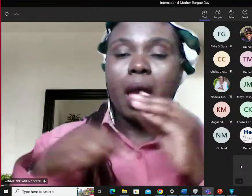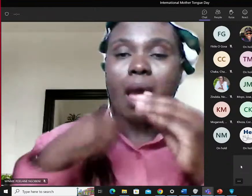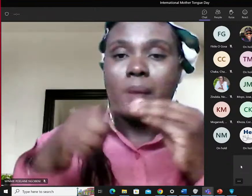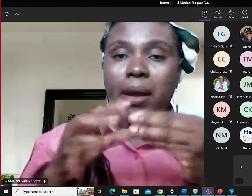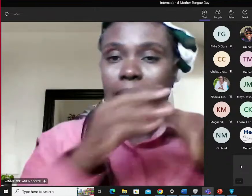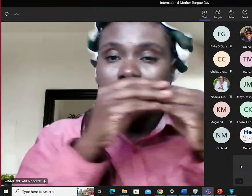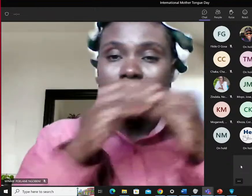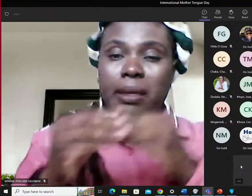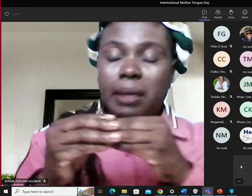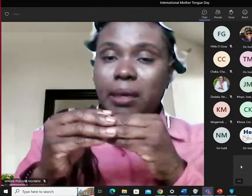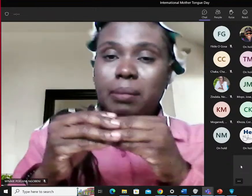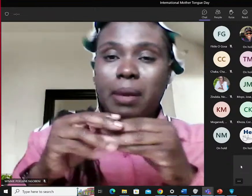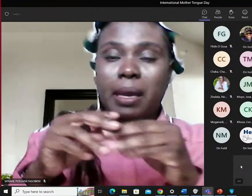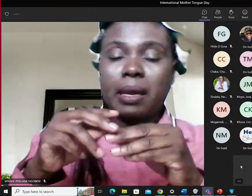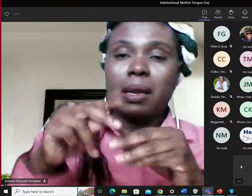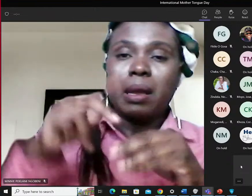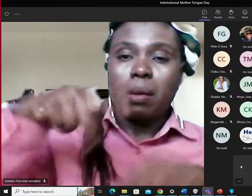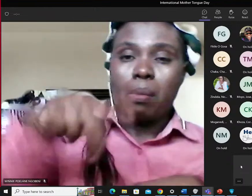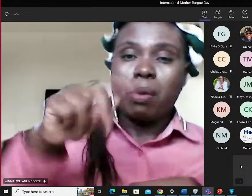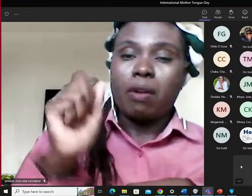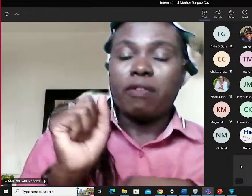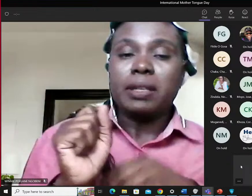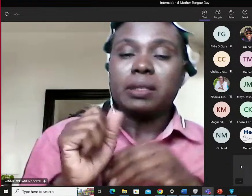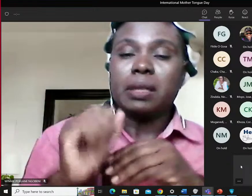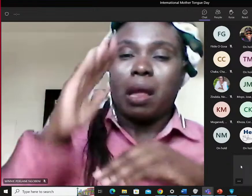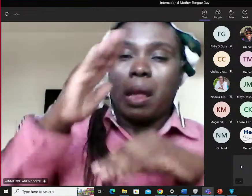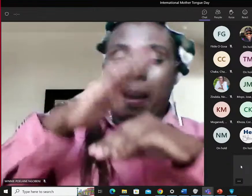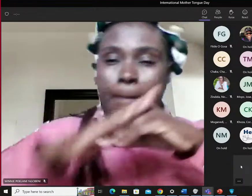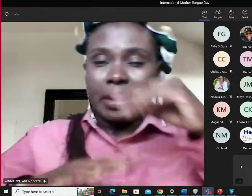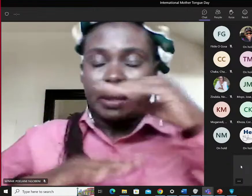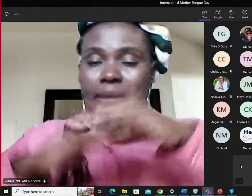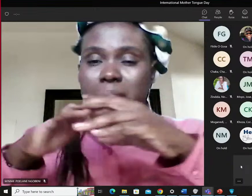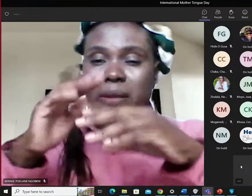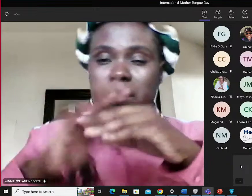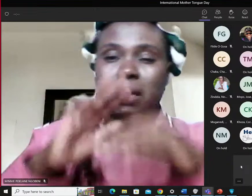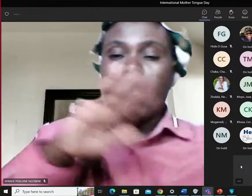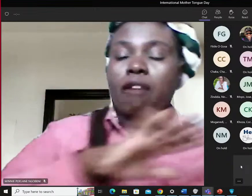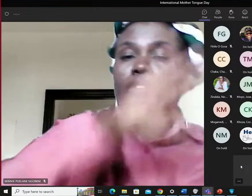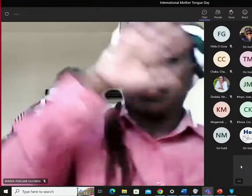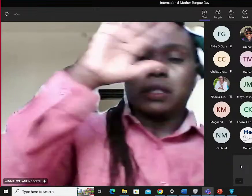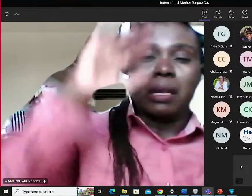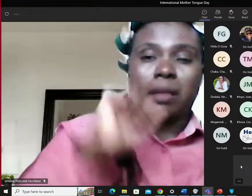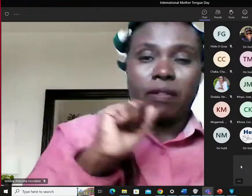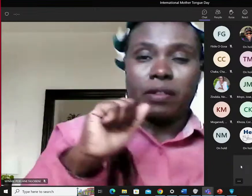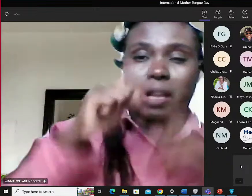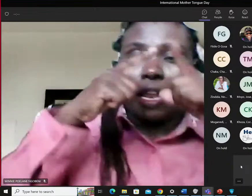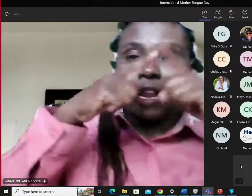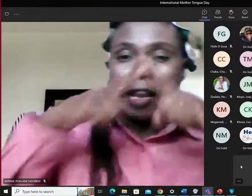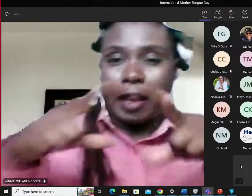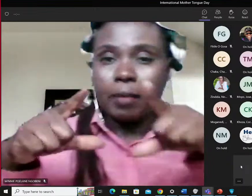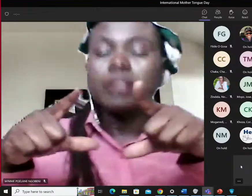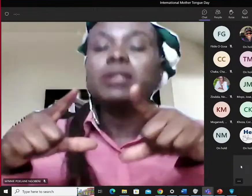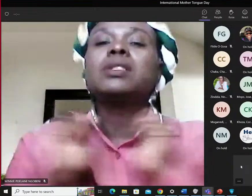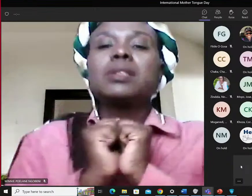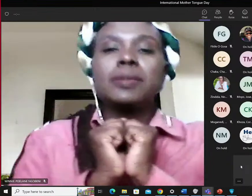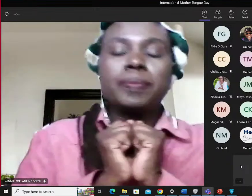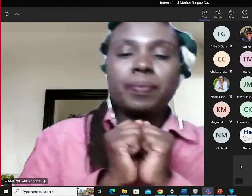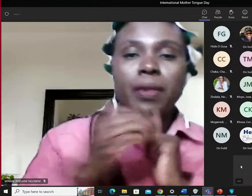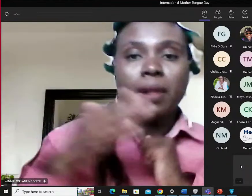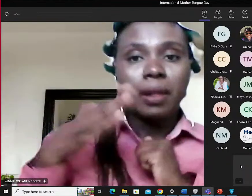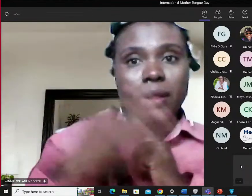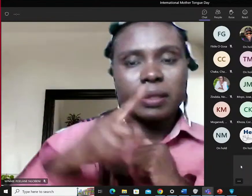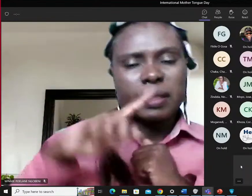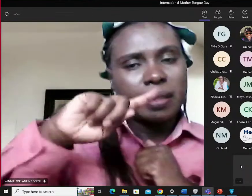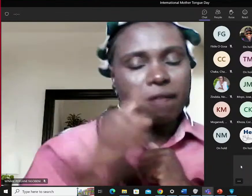called Transformation Building Capacity for South African Languages. And then this is the first